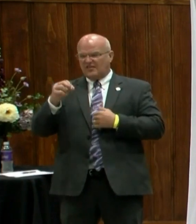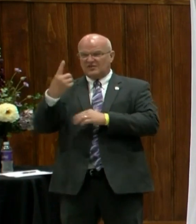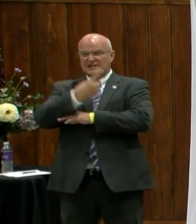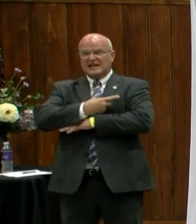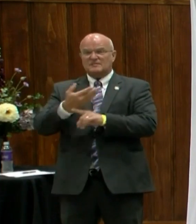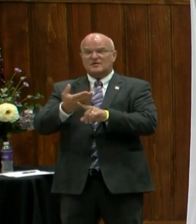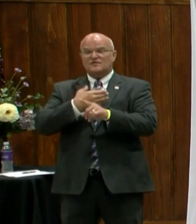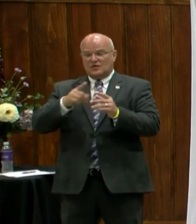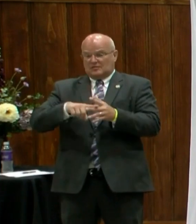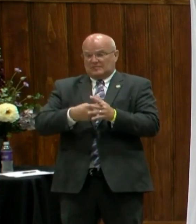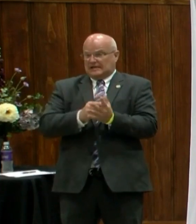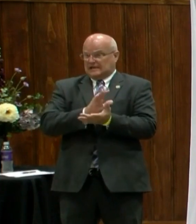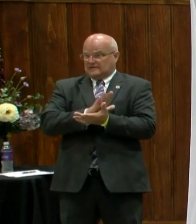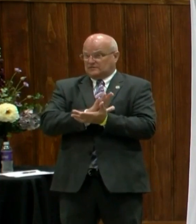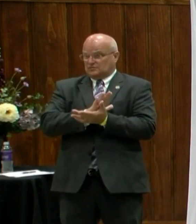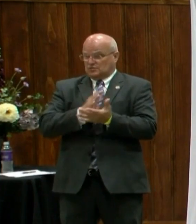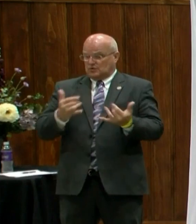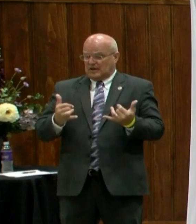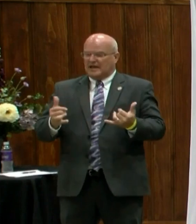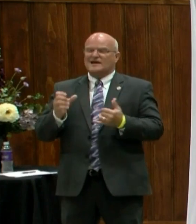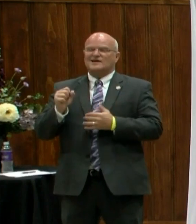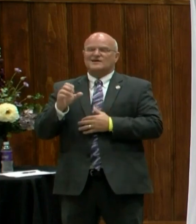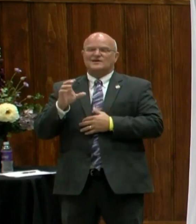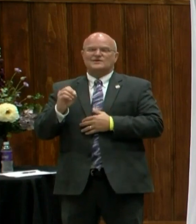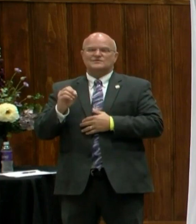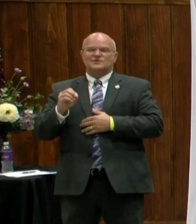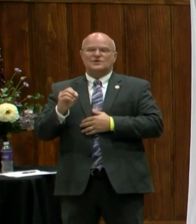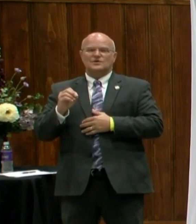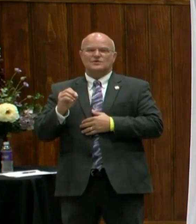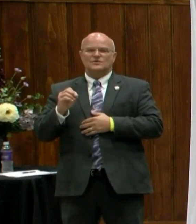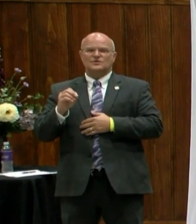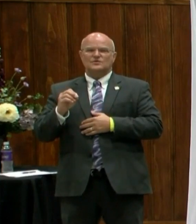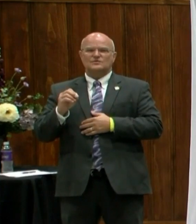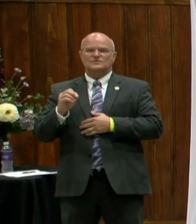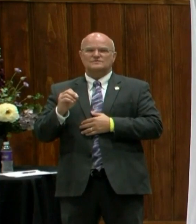days before the beginning of school. And so